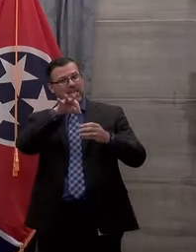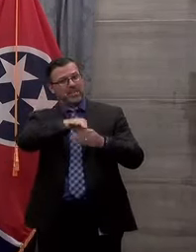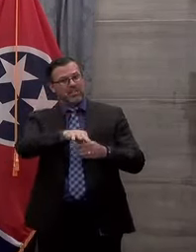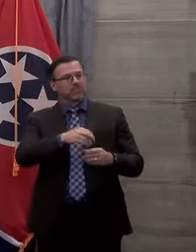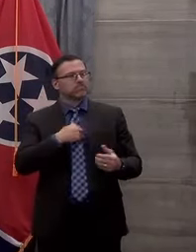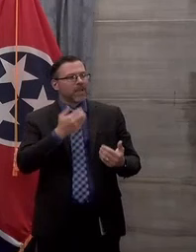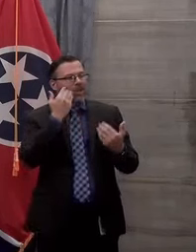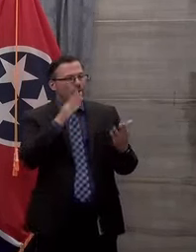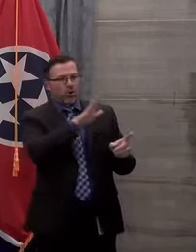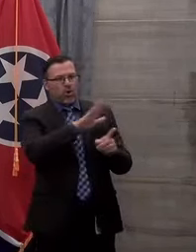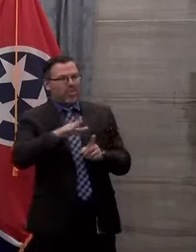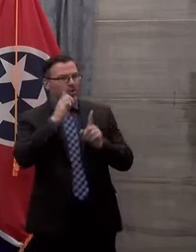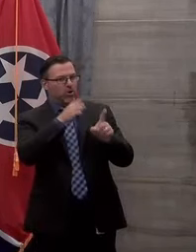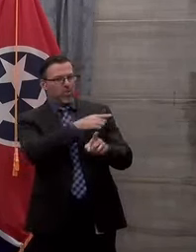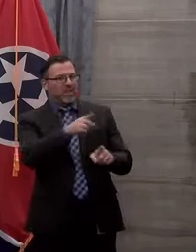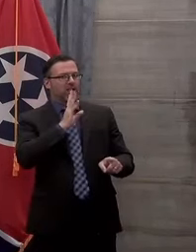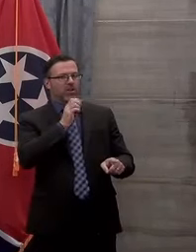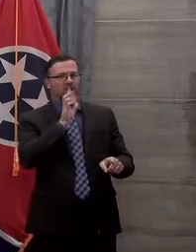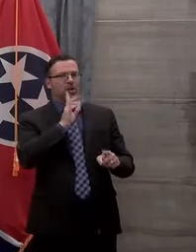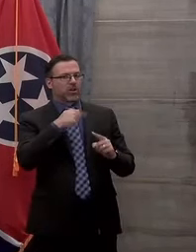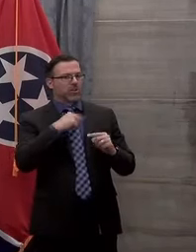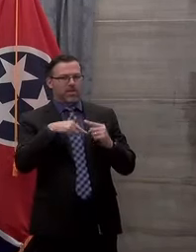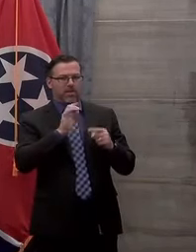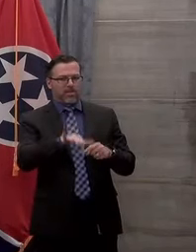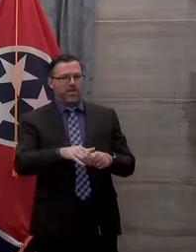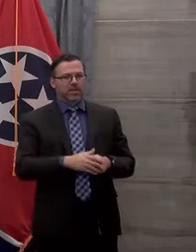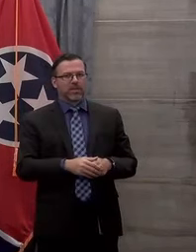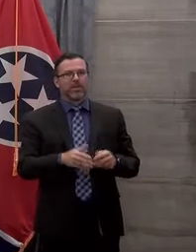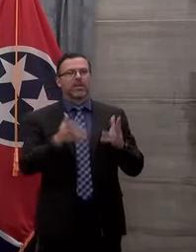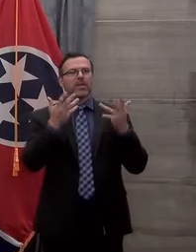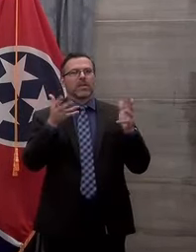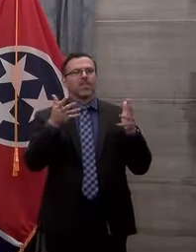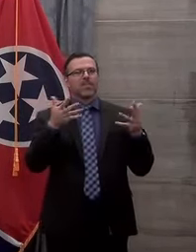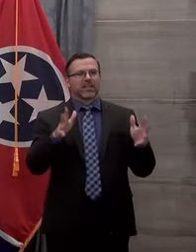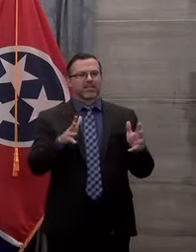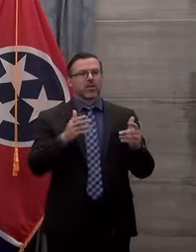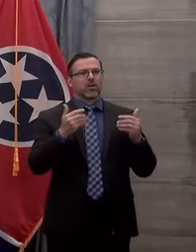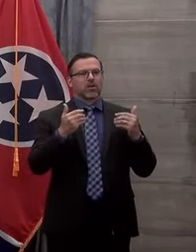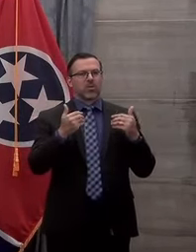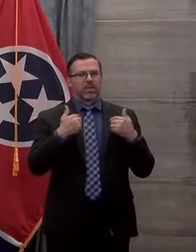know what their intention is. They didn't talk to me about it. That's all the time we have for questions.